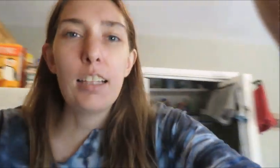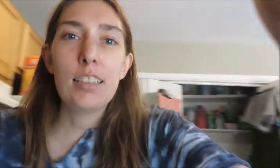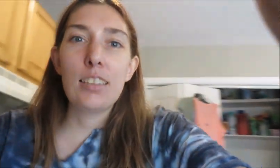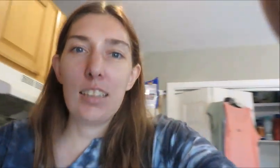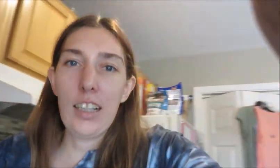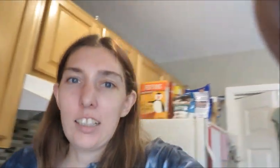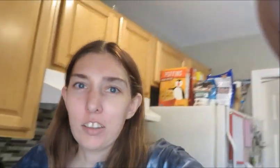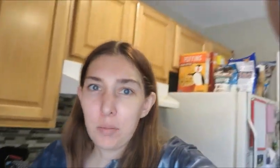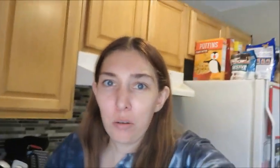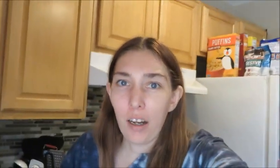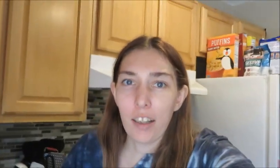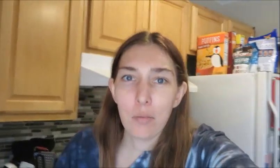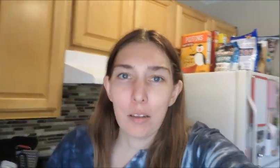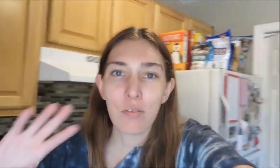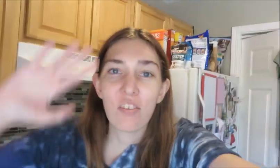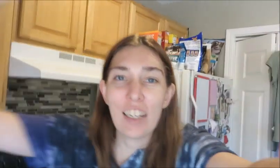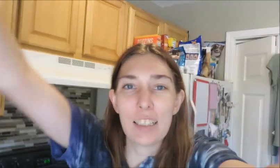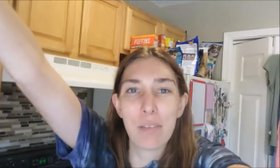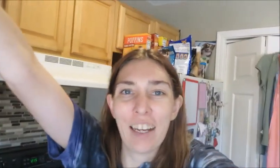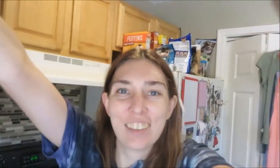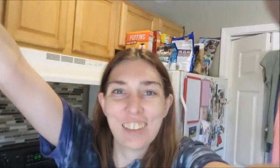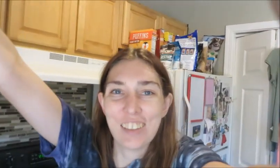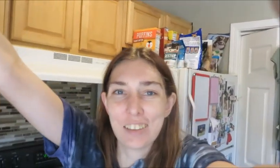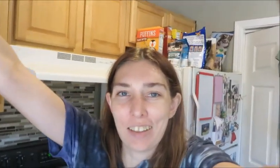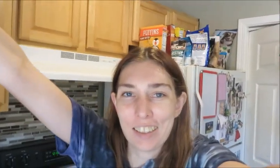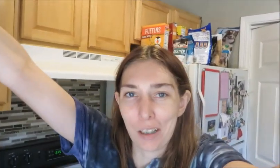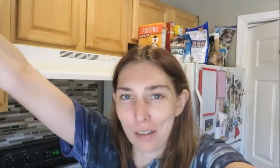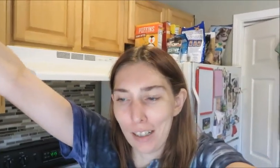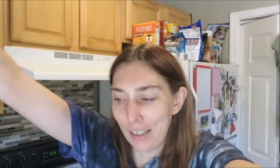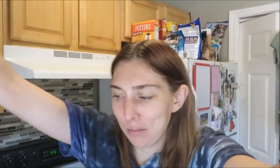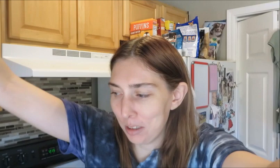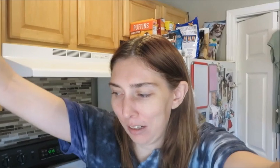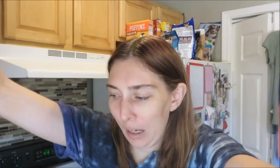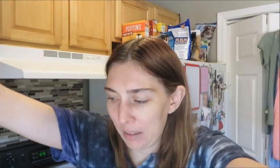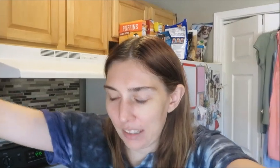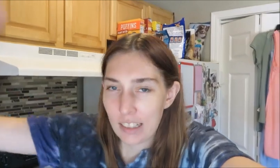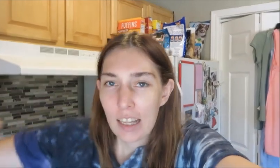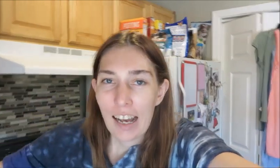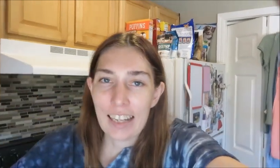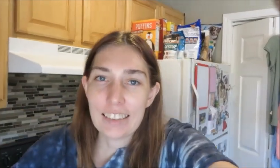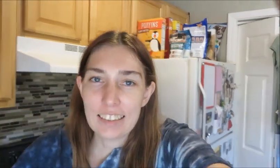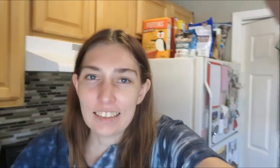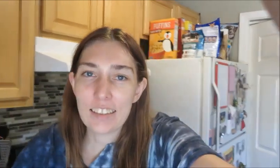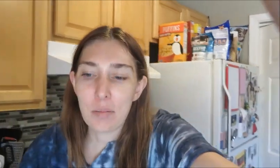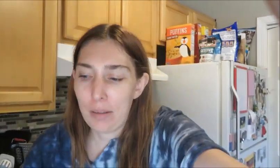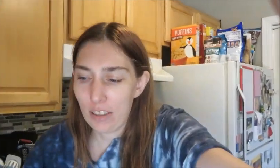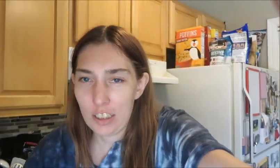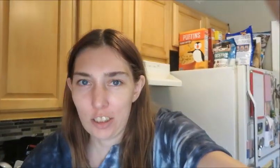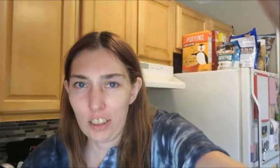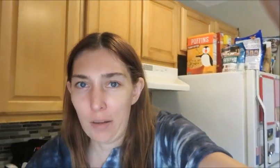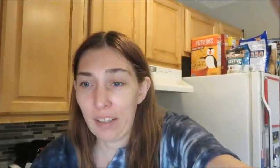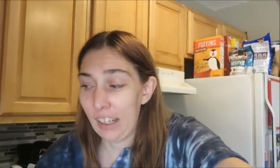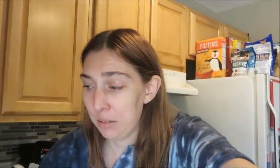this, I know it's been a while, but I'm finally back to using my camera. I am so happy. I did leave my battery charger at my dad's